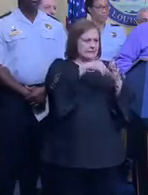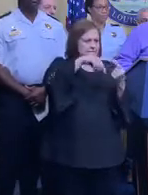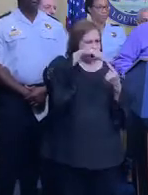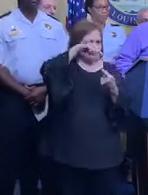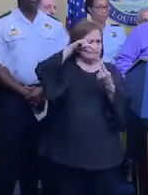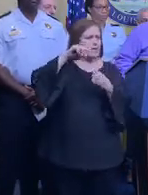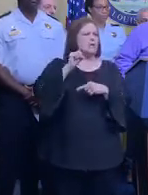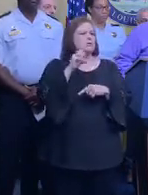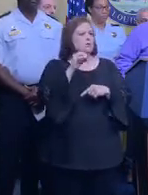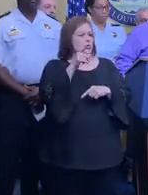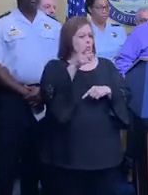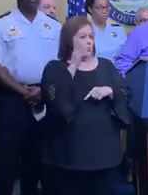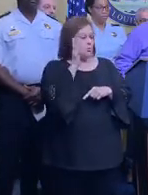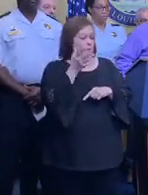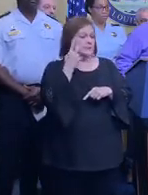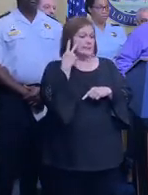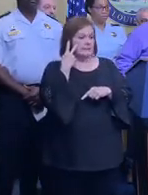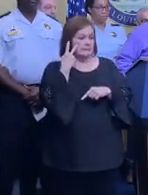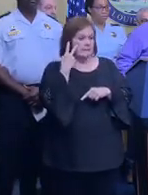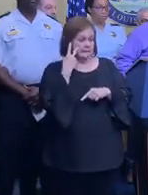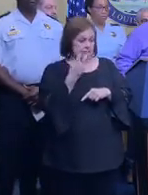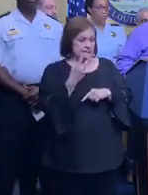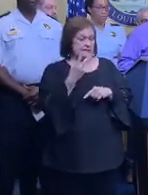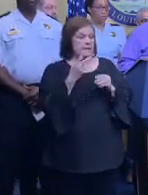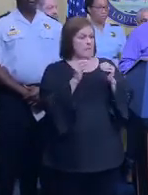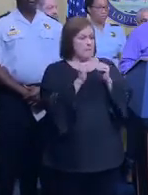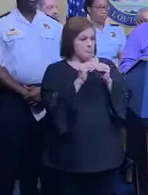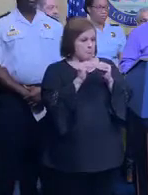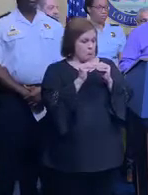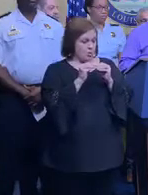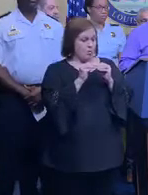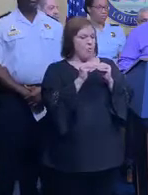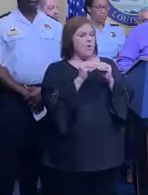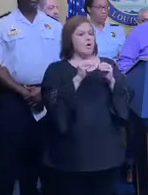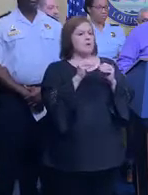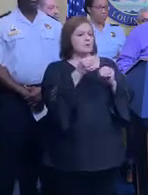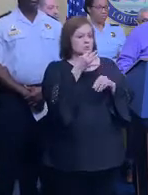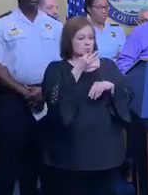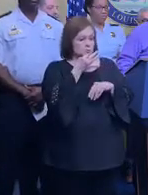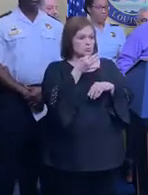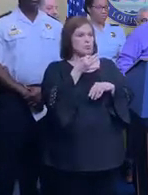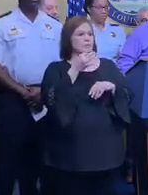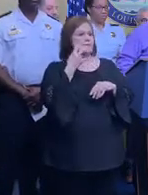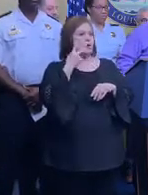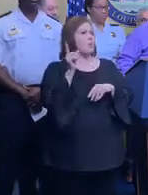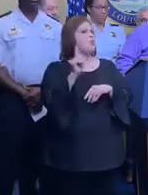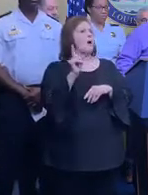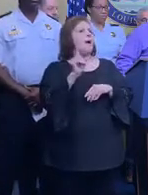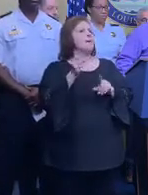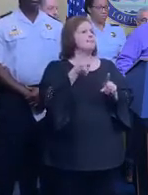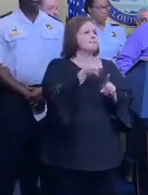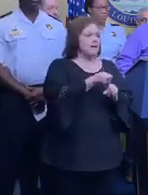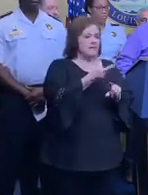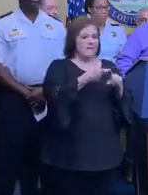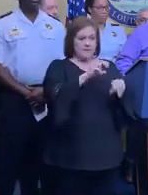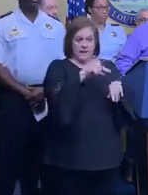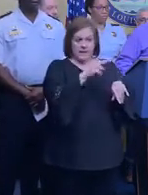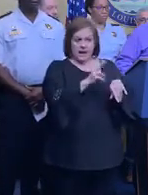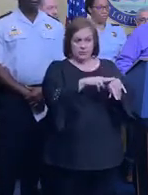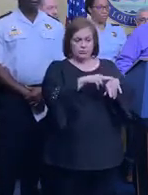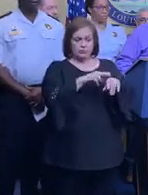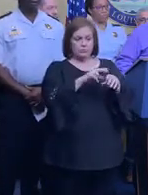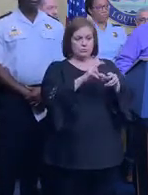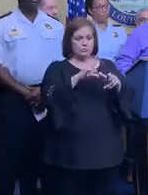go. So you'll be seeing a little bit better understanding of where this is going to make landfall from the National Hurricane Center as